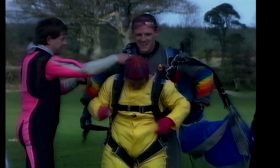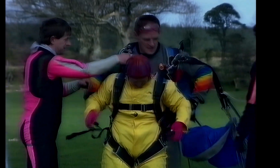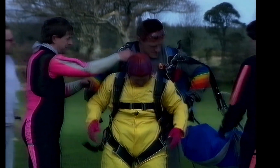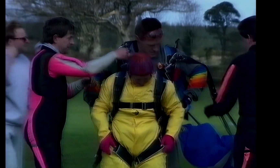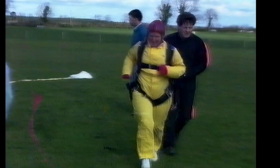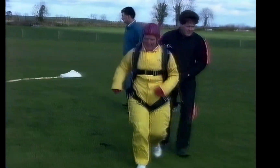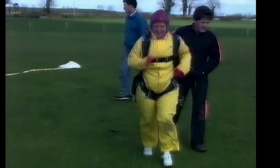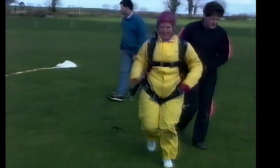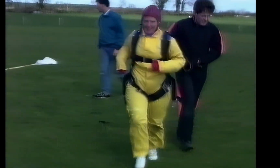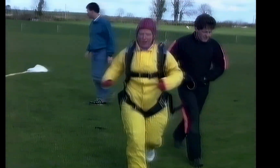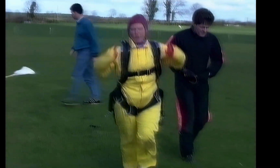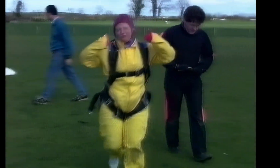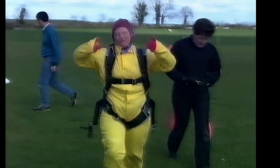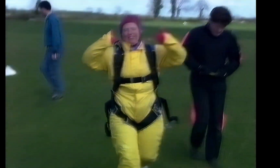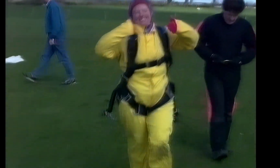blow over you.